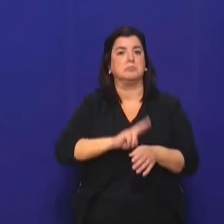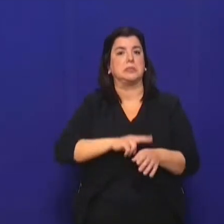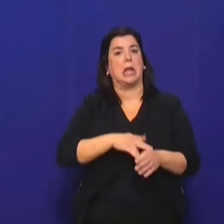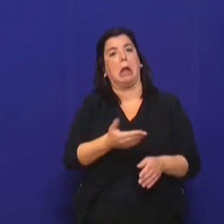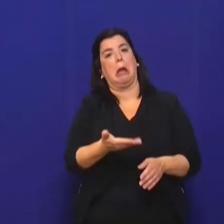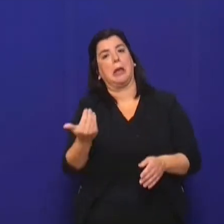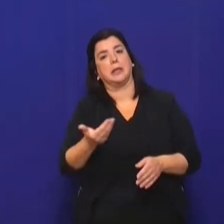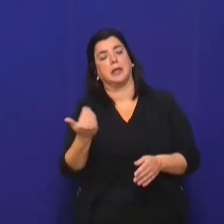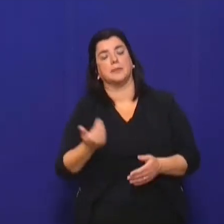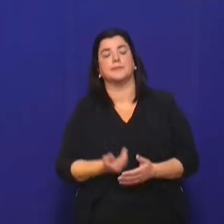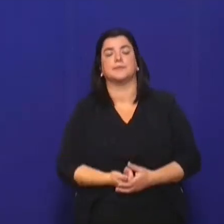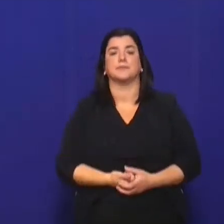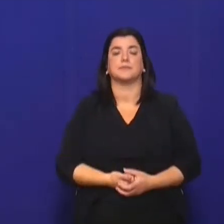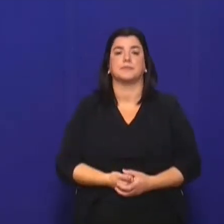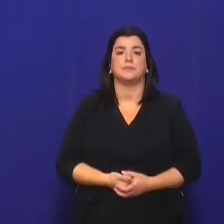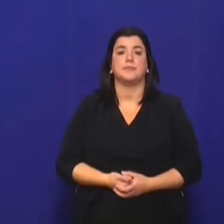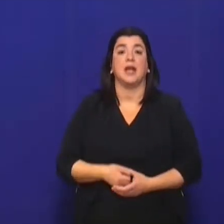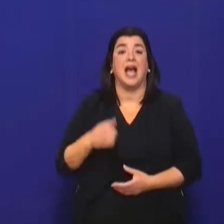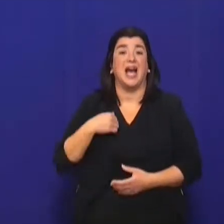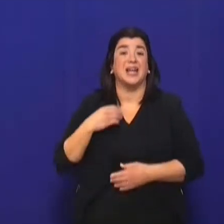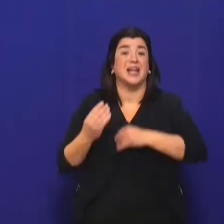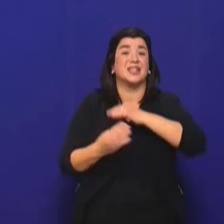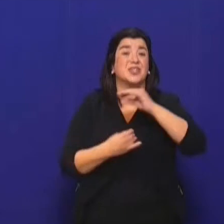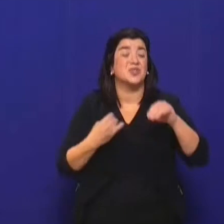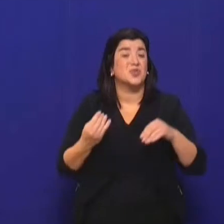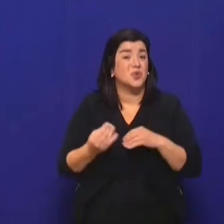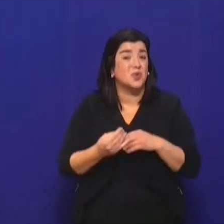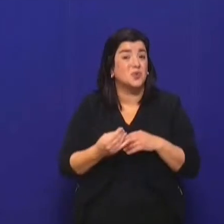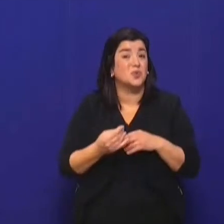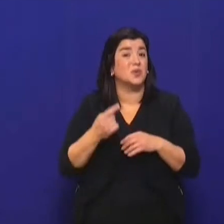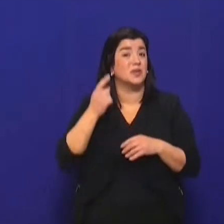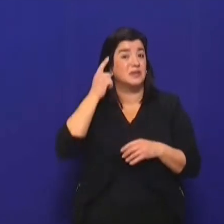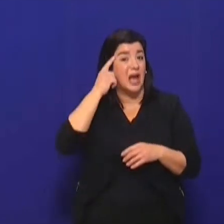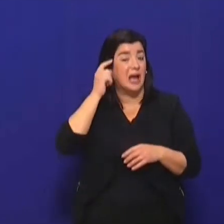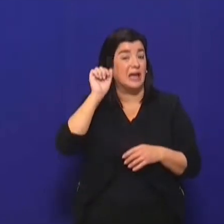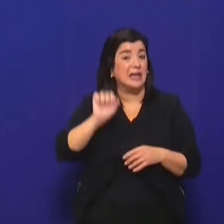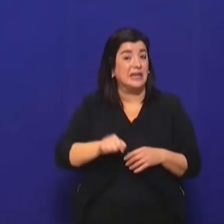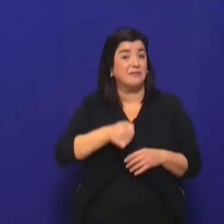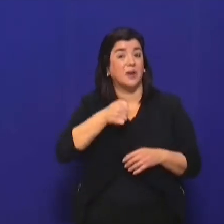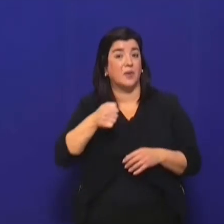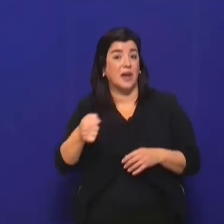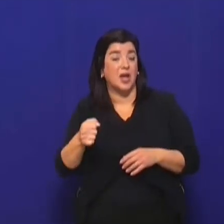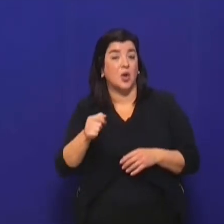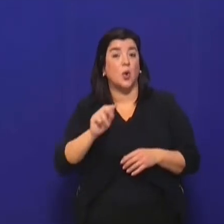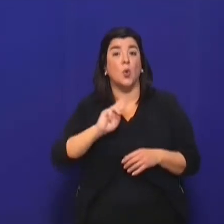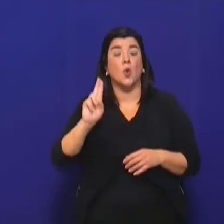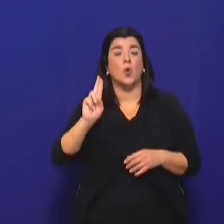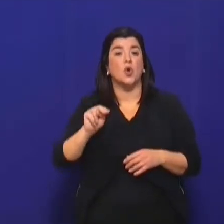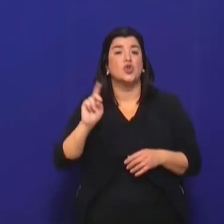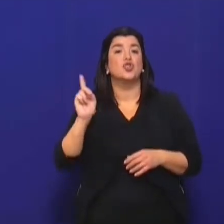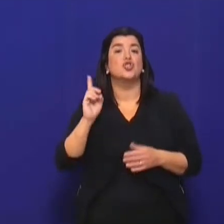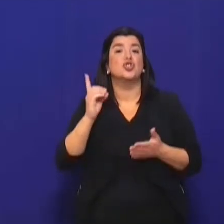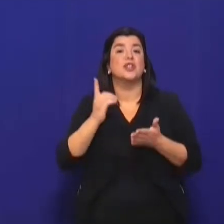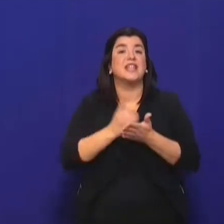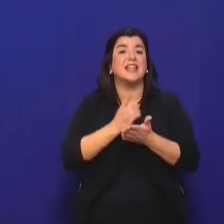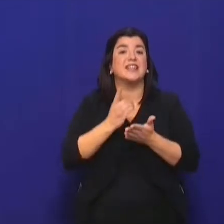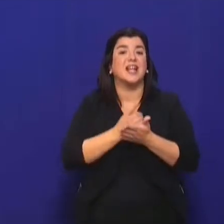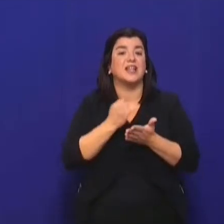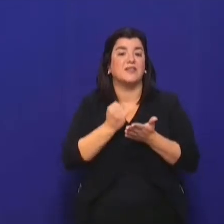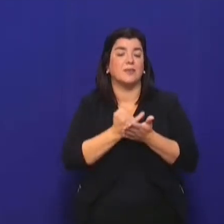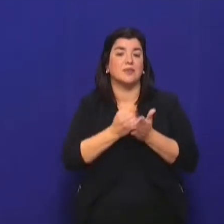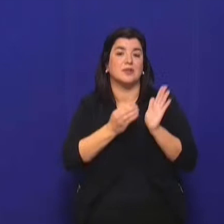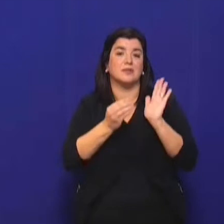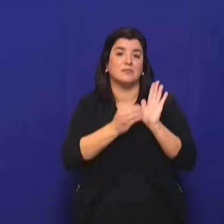bħalissa aħna qegħdin ukoll niddiskutu f'dan l-e-health network xi jkunu dawk id-dettalji li jkun hemm bżonn jinġabru biex